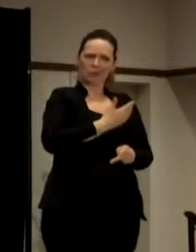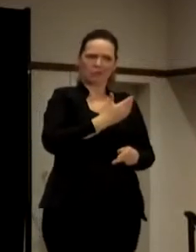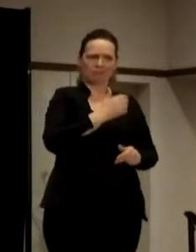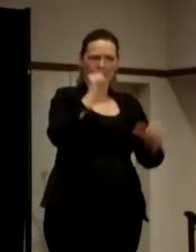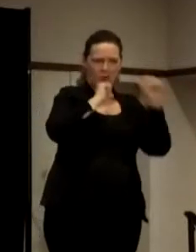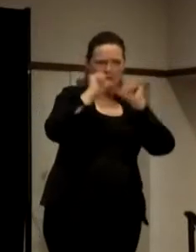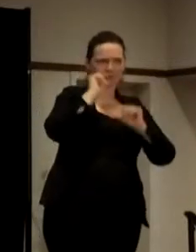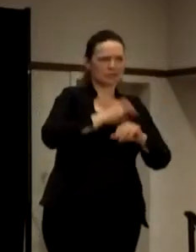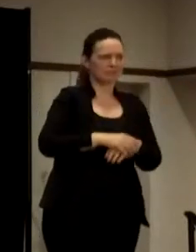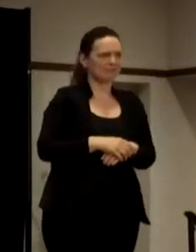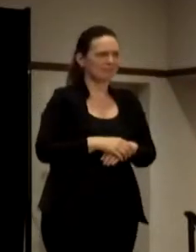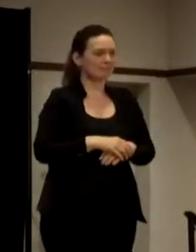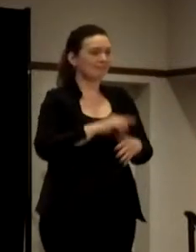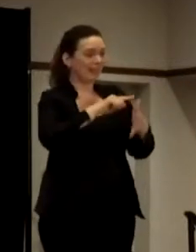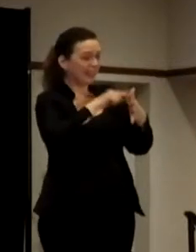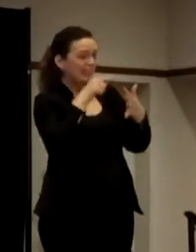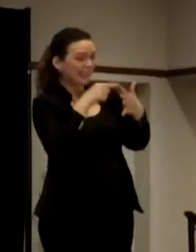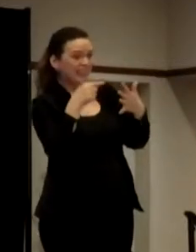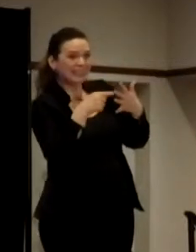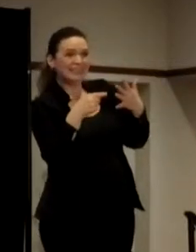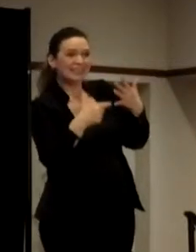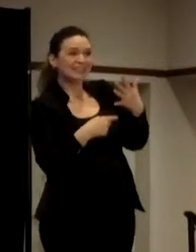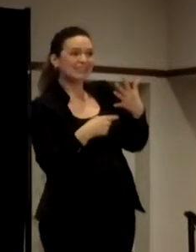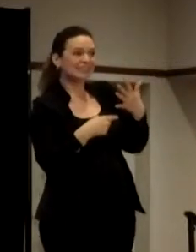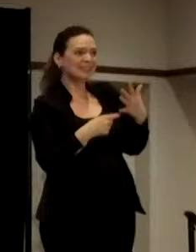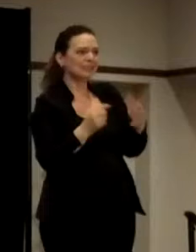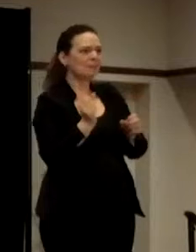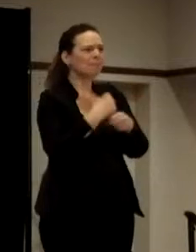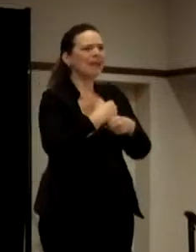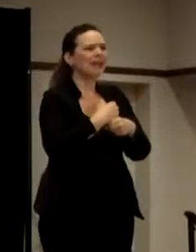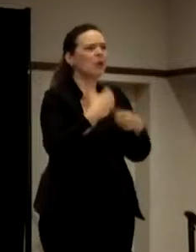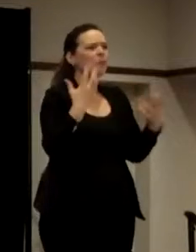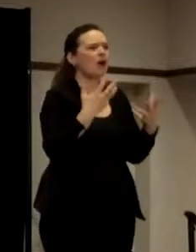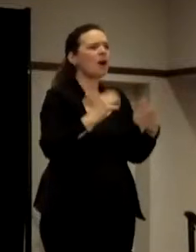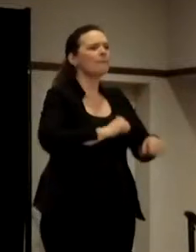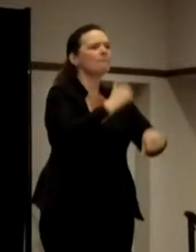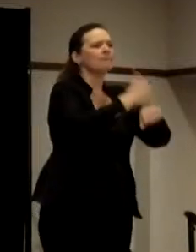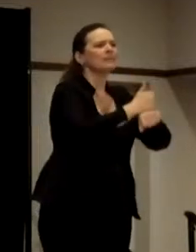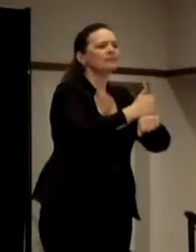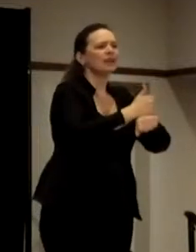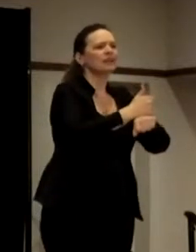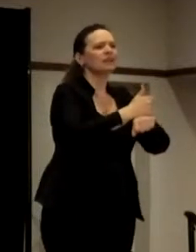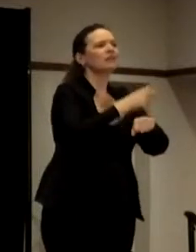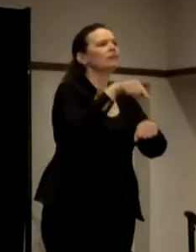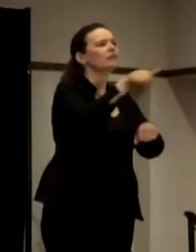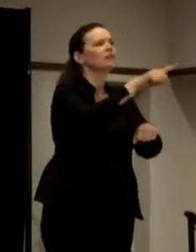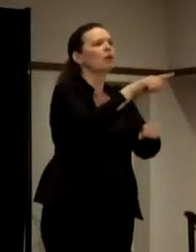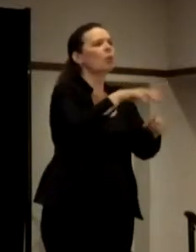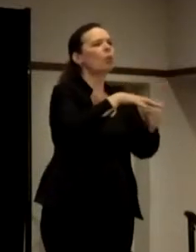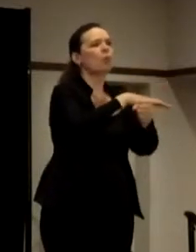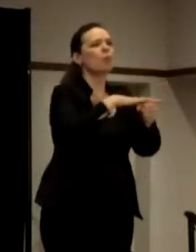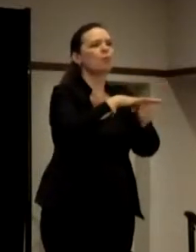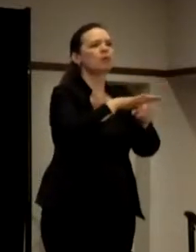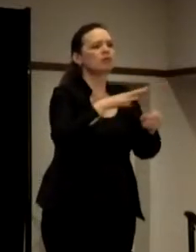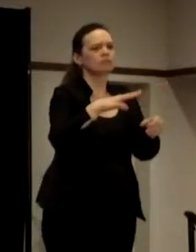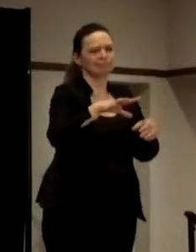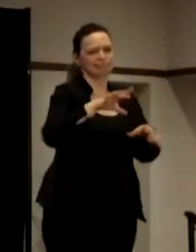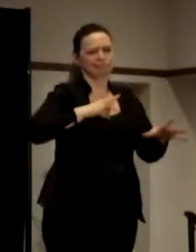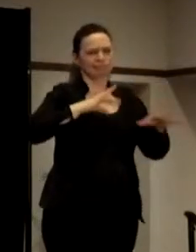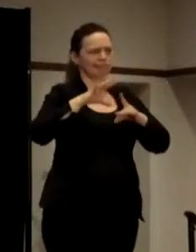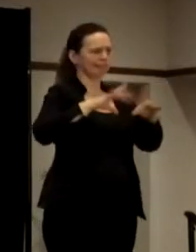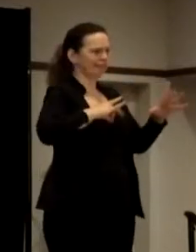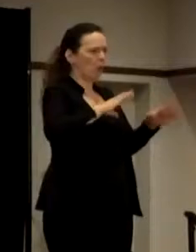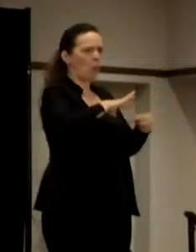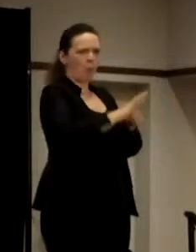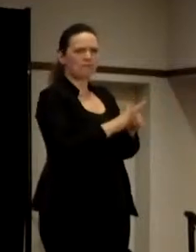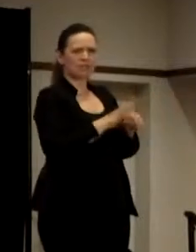based off of local transmission rates at the local level. So if the state still wants to control this process, we